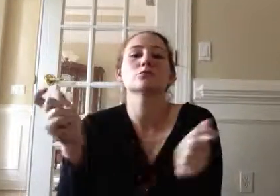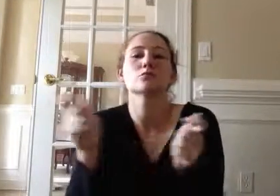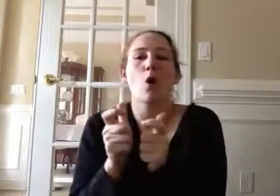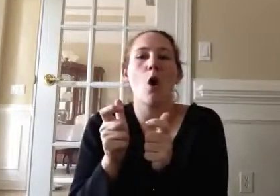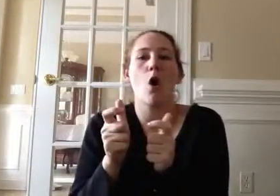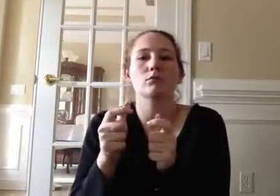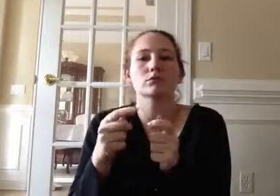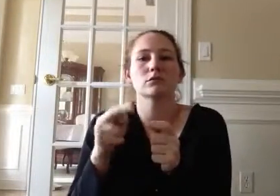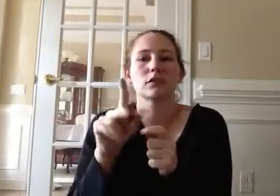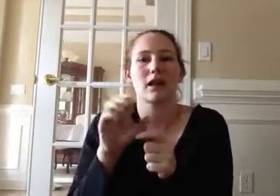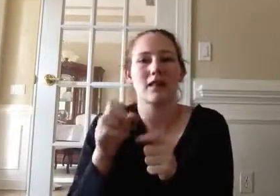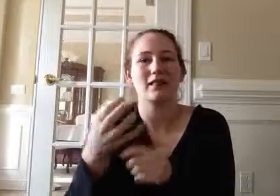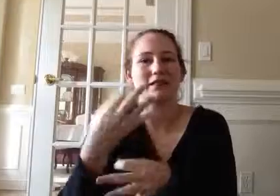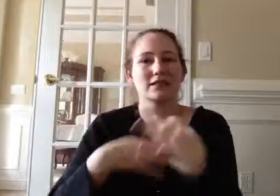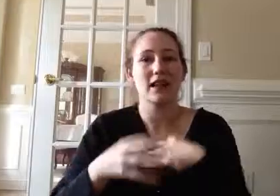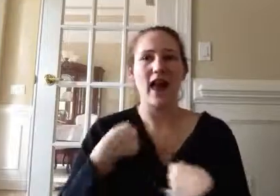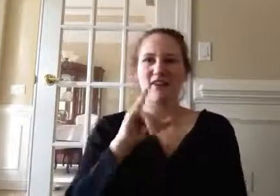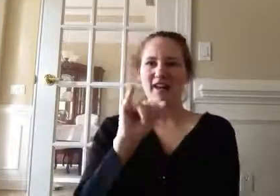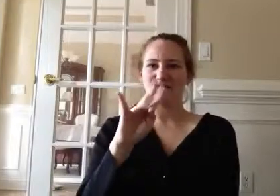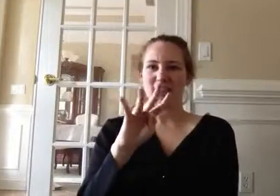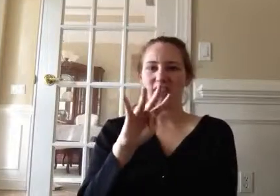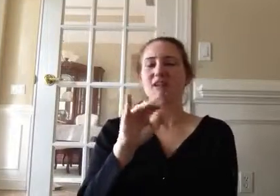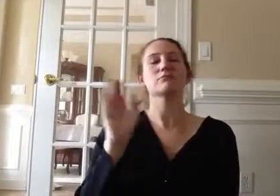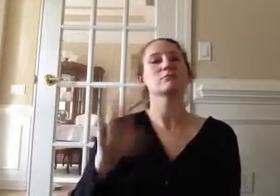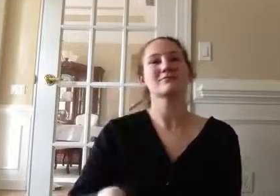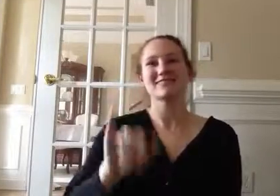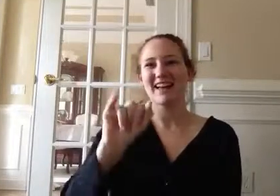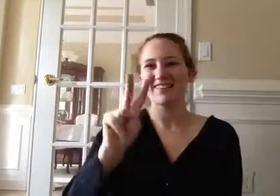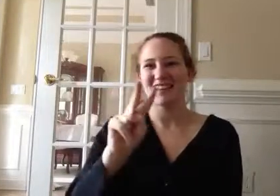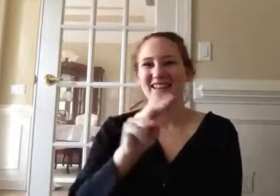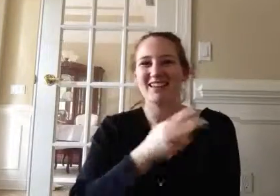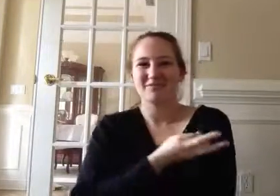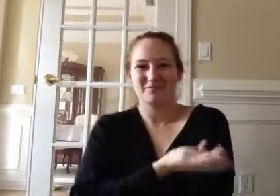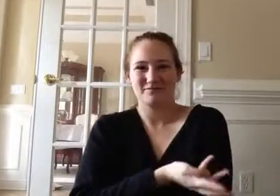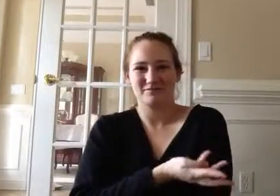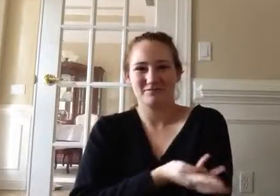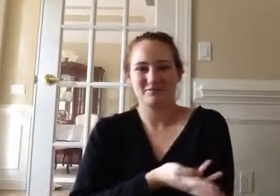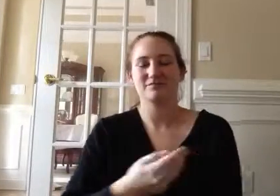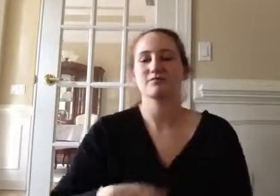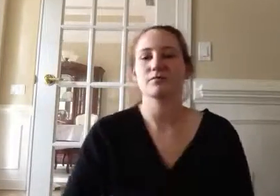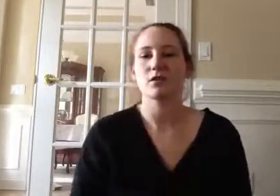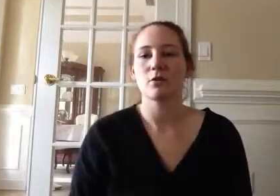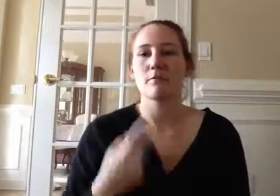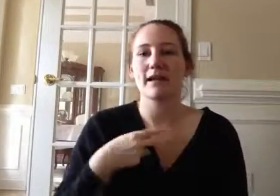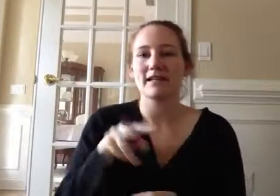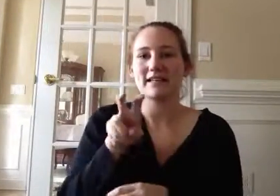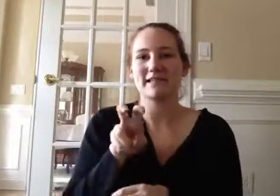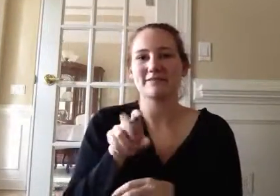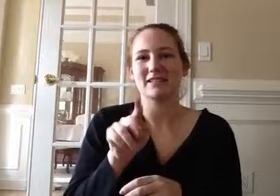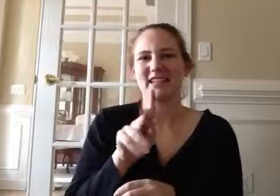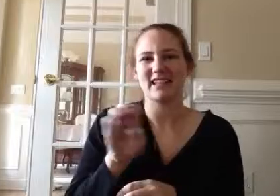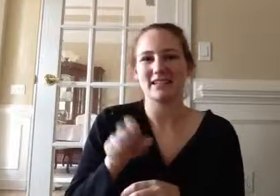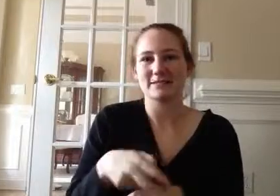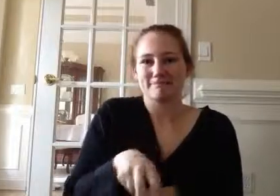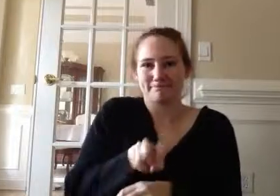was hooked to an IV and told to lay on my side with my knees curled halfway to my chest. So this was so